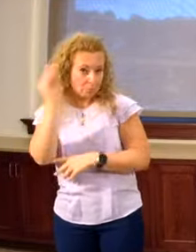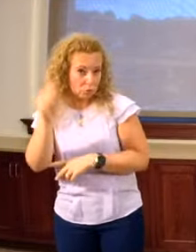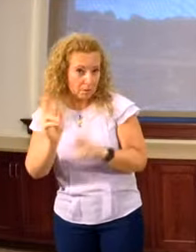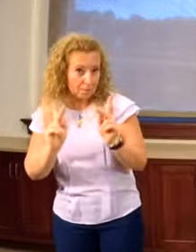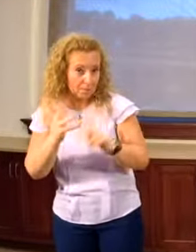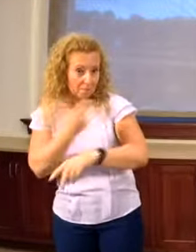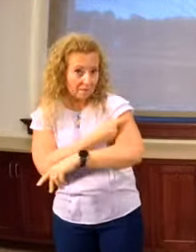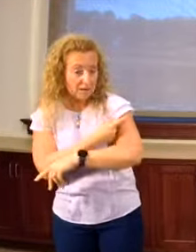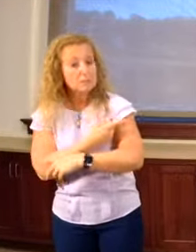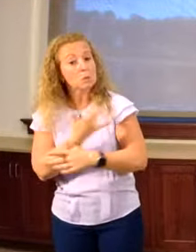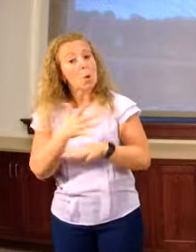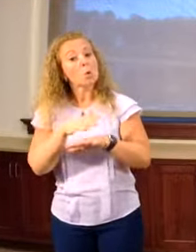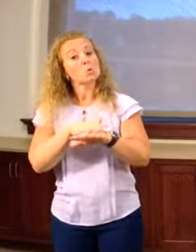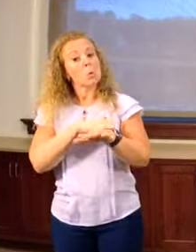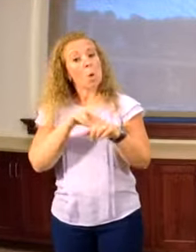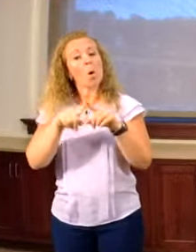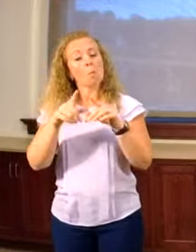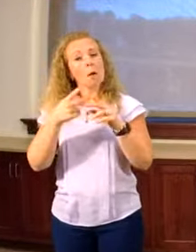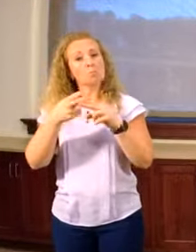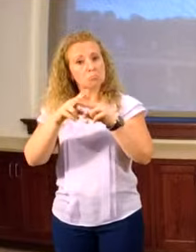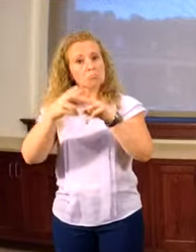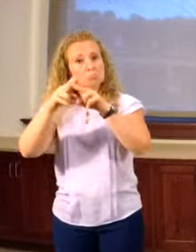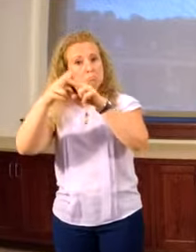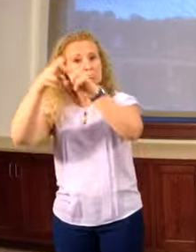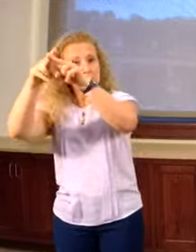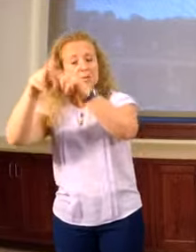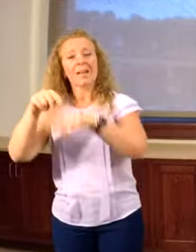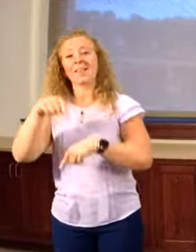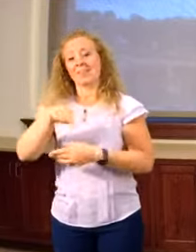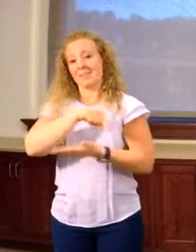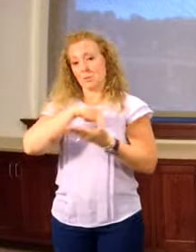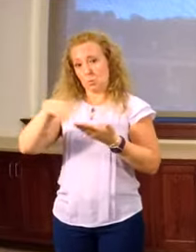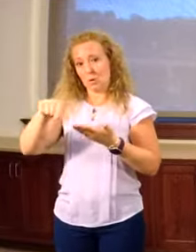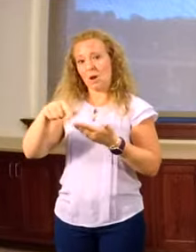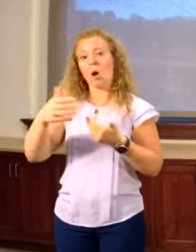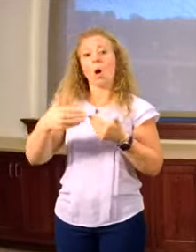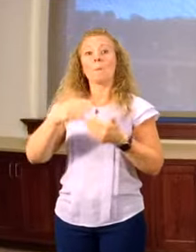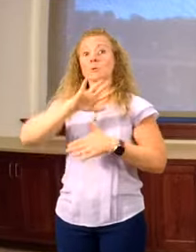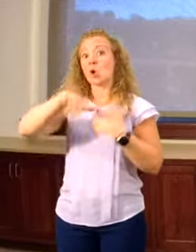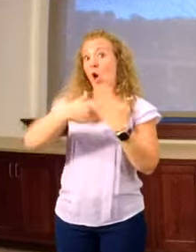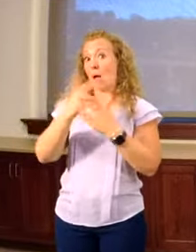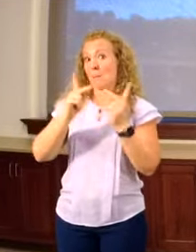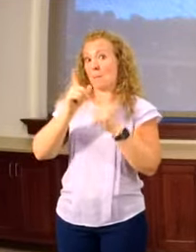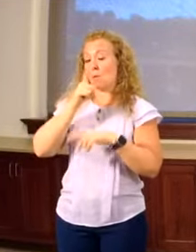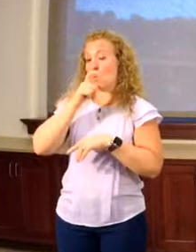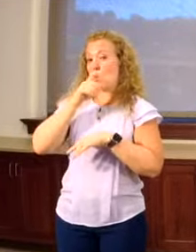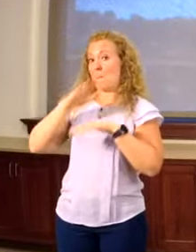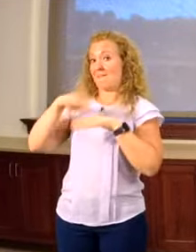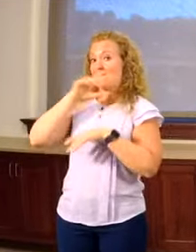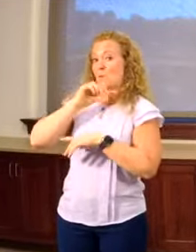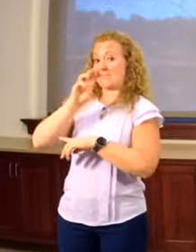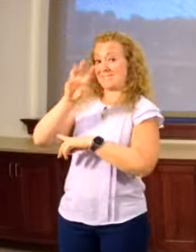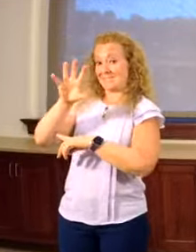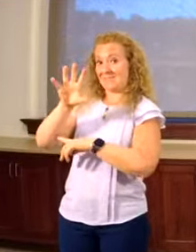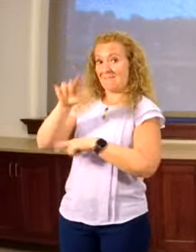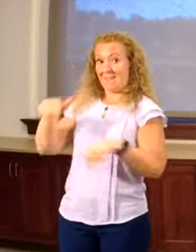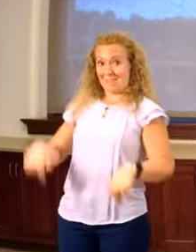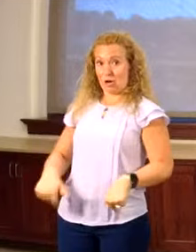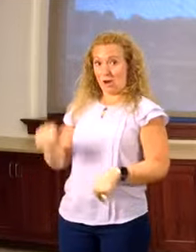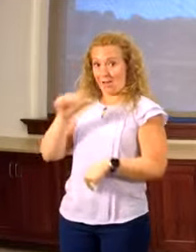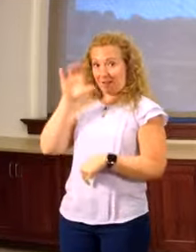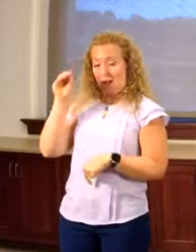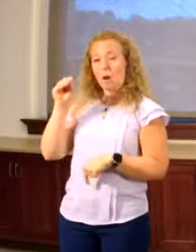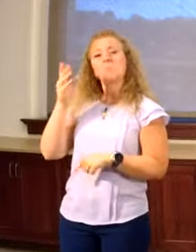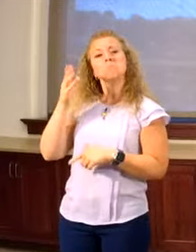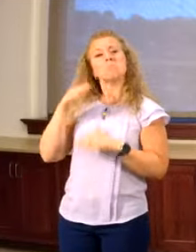to see slow but steady gains. As of this week, nearly all people 65 and older in Allegheny County are